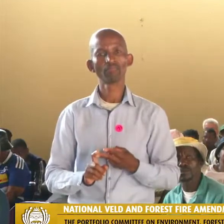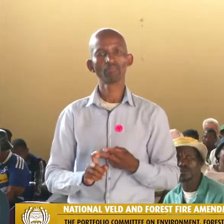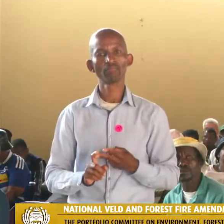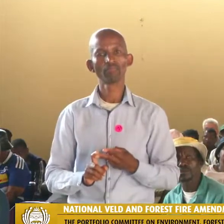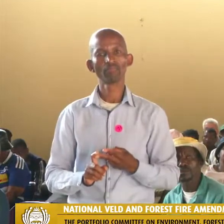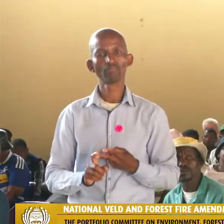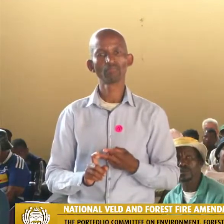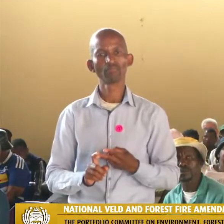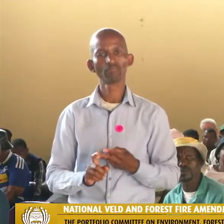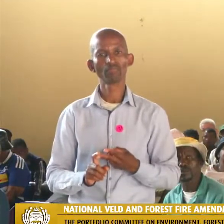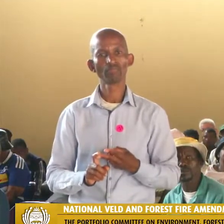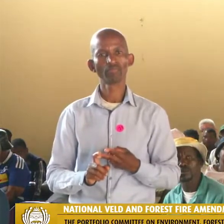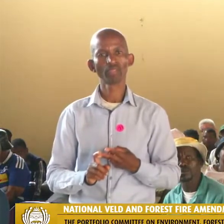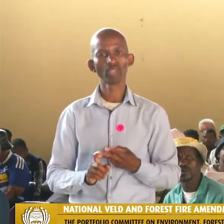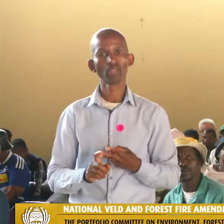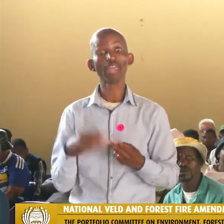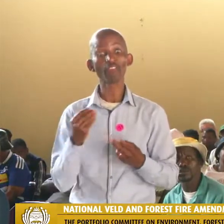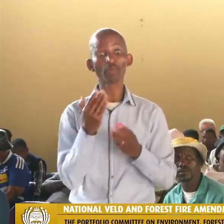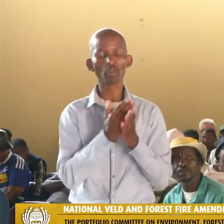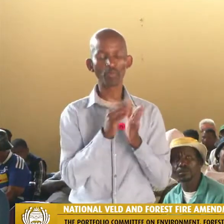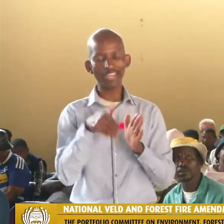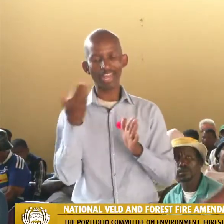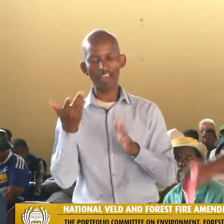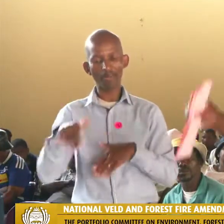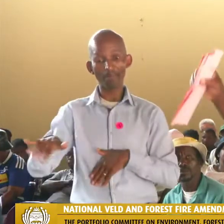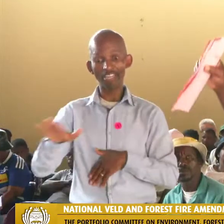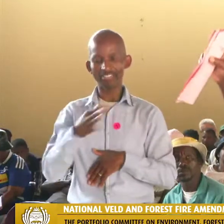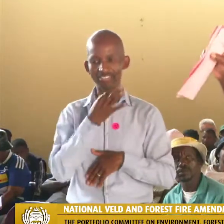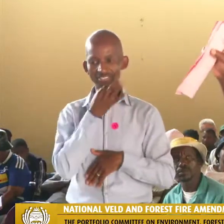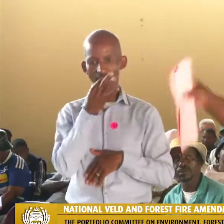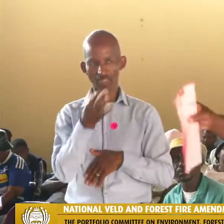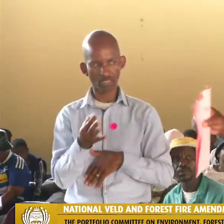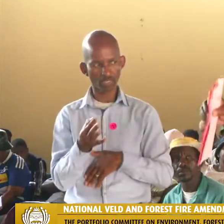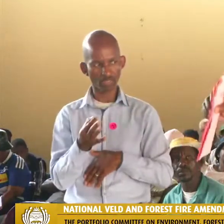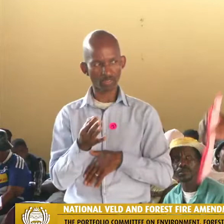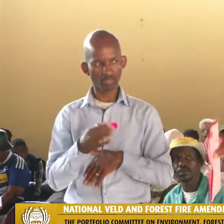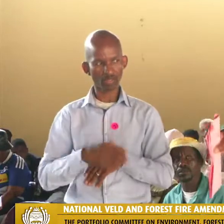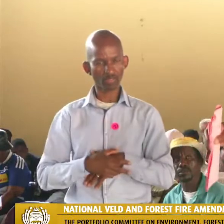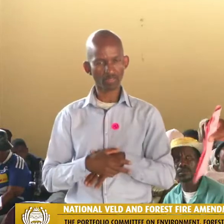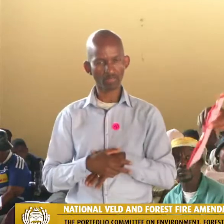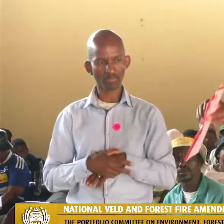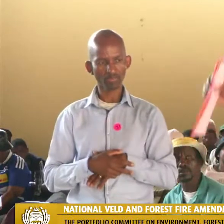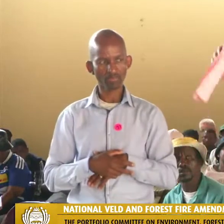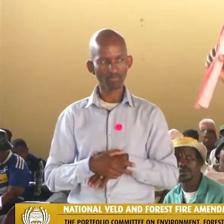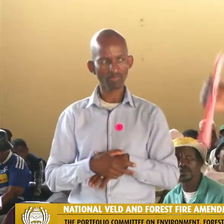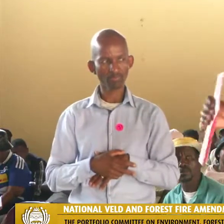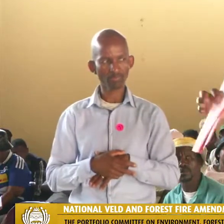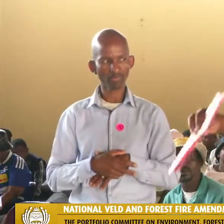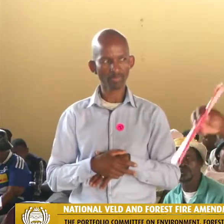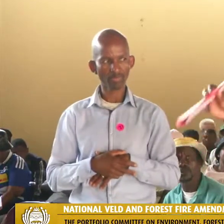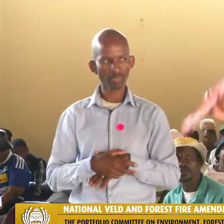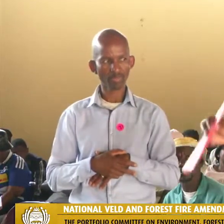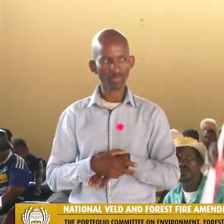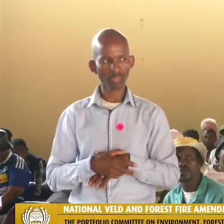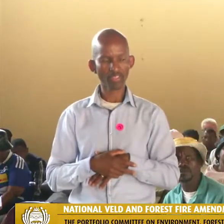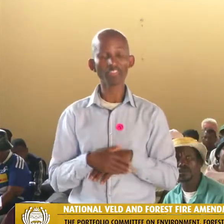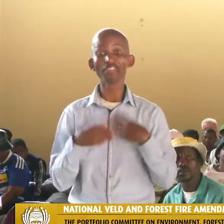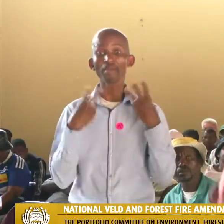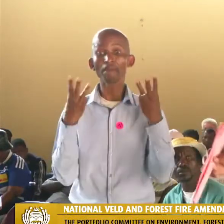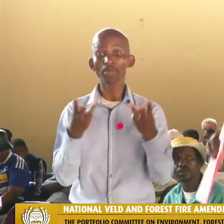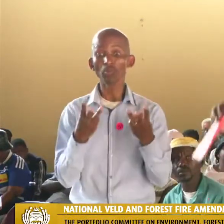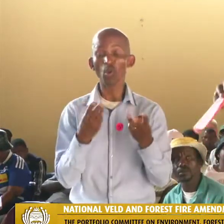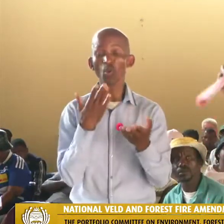Kukhona iprogram kwezinye indawo ezithi abantu kube nabantu